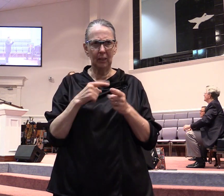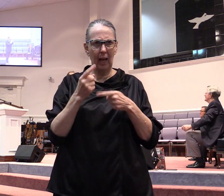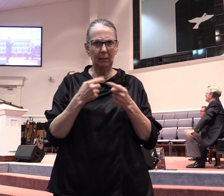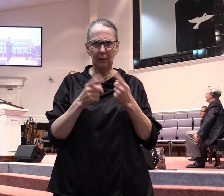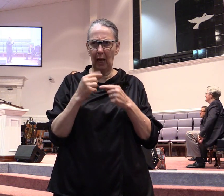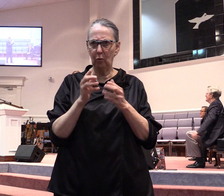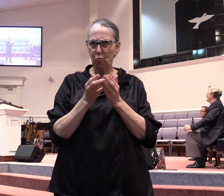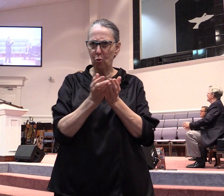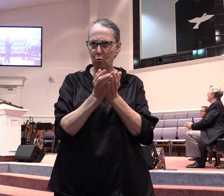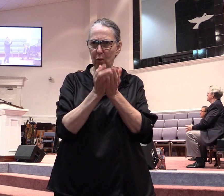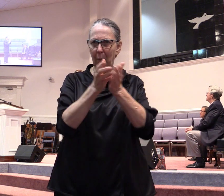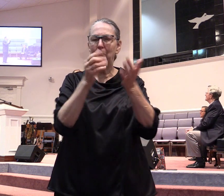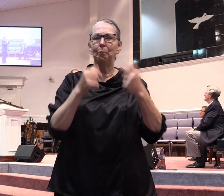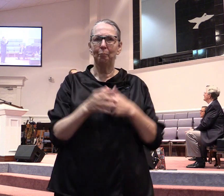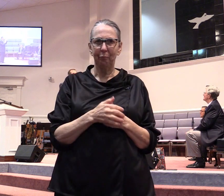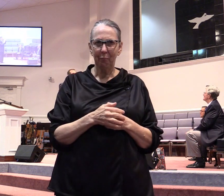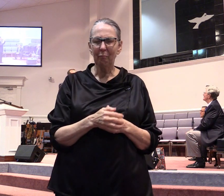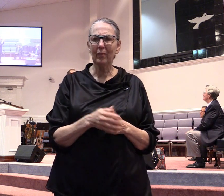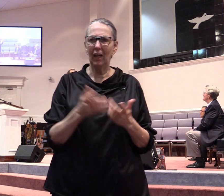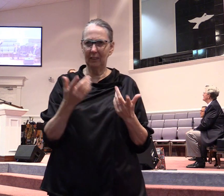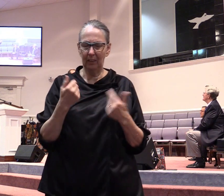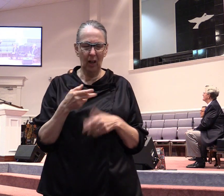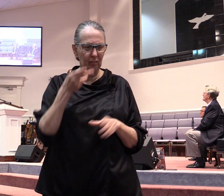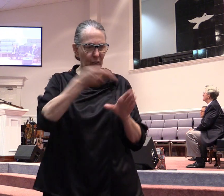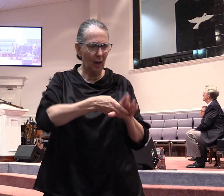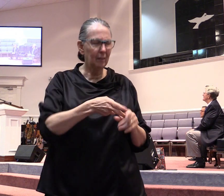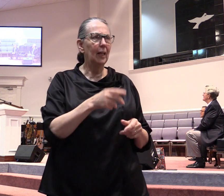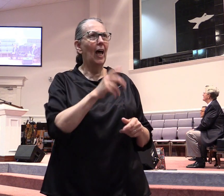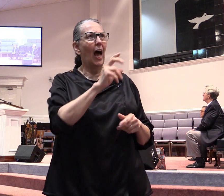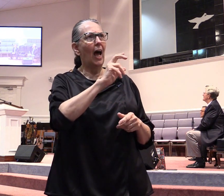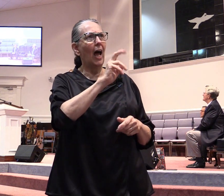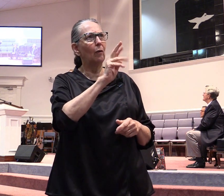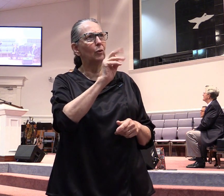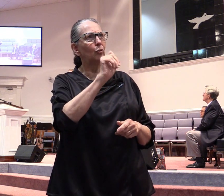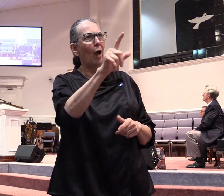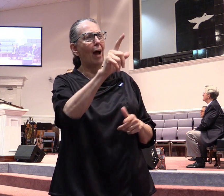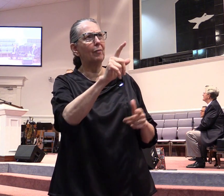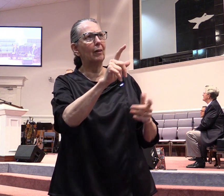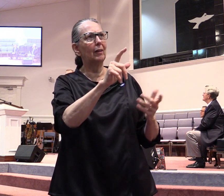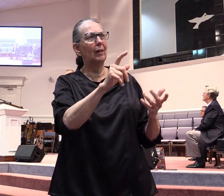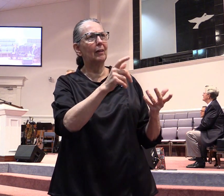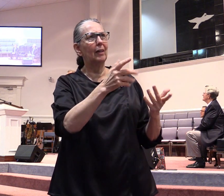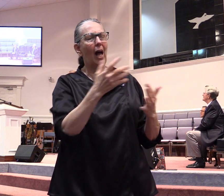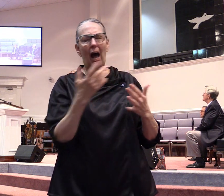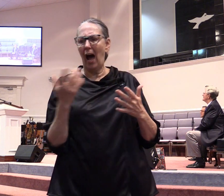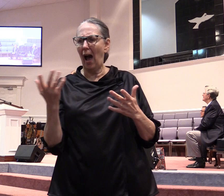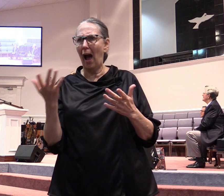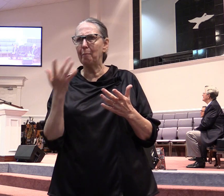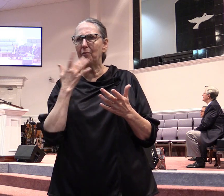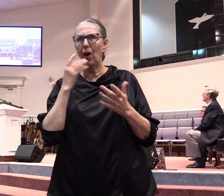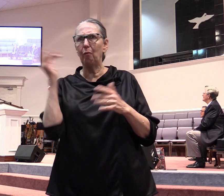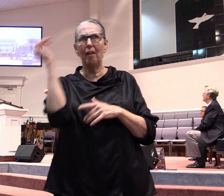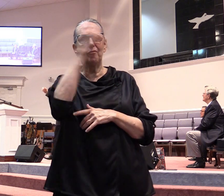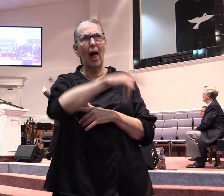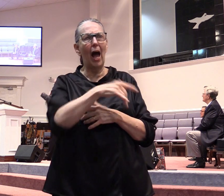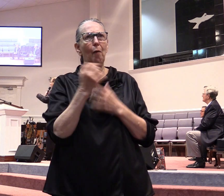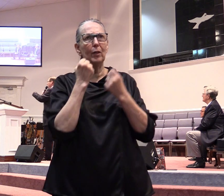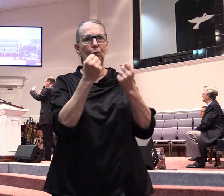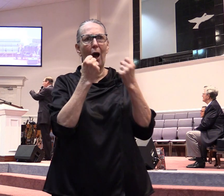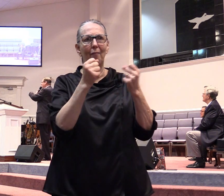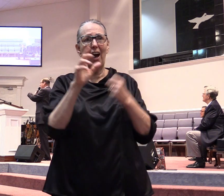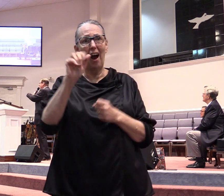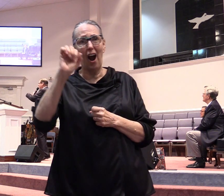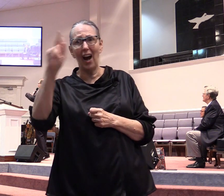going to fly you there. And I said, could I just please get a travel voucher where I can be reimbursed for traveling? I want to drive there. They said, why don't you want to drive